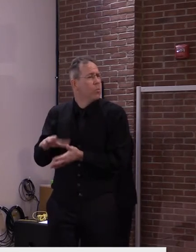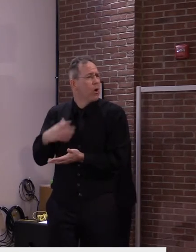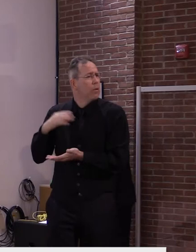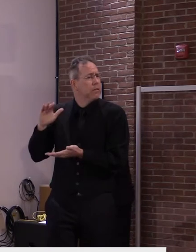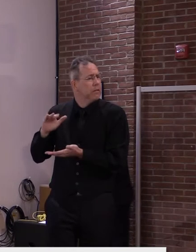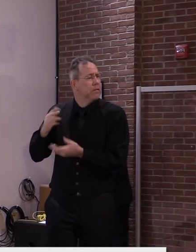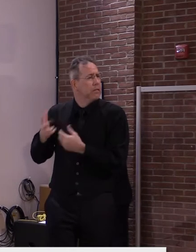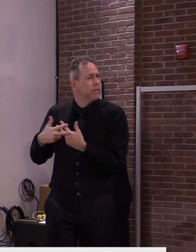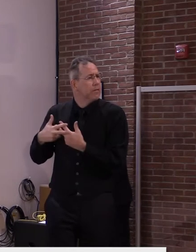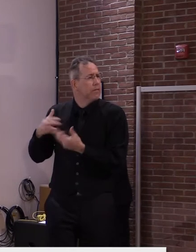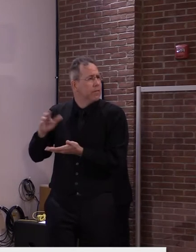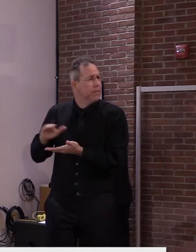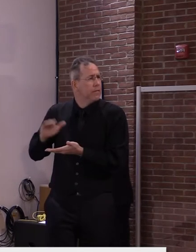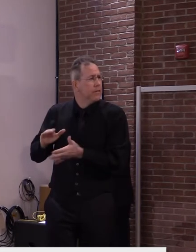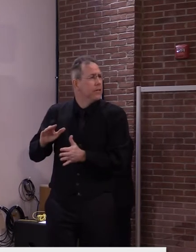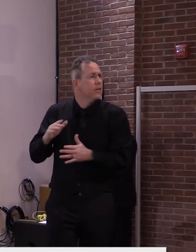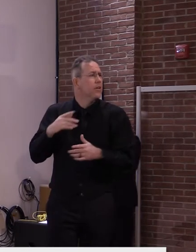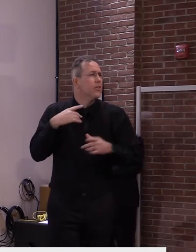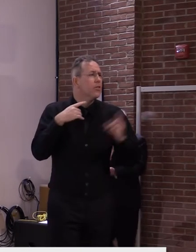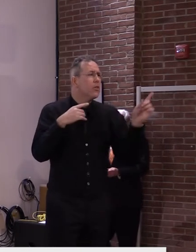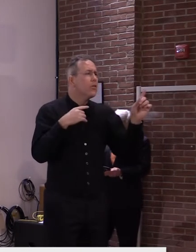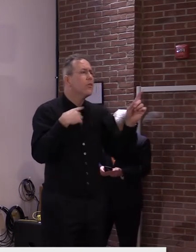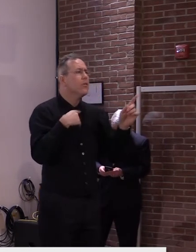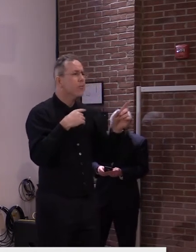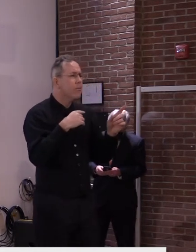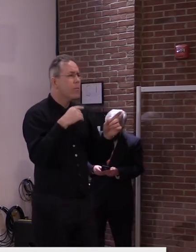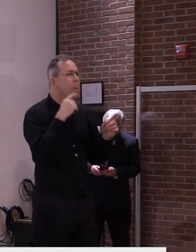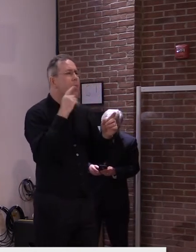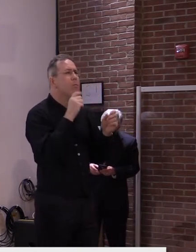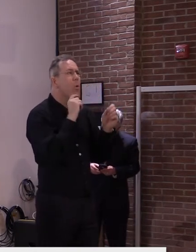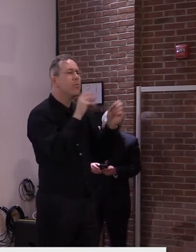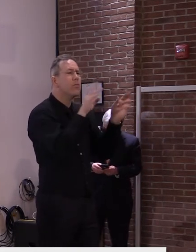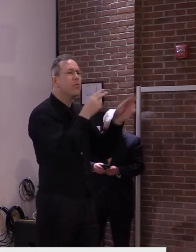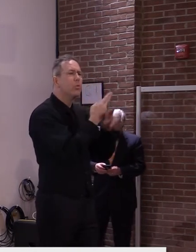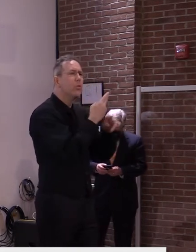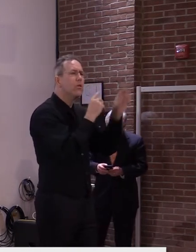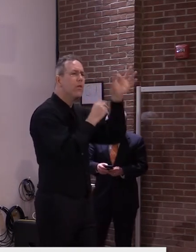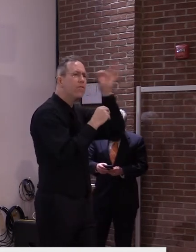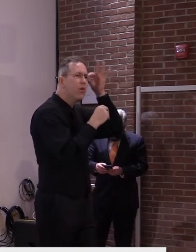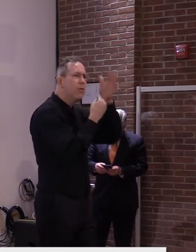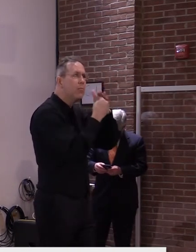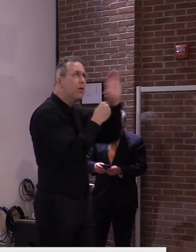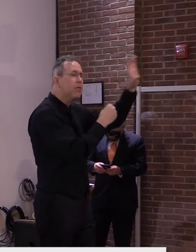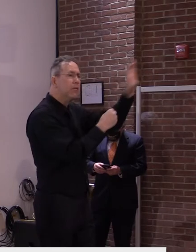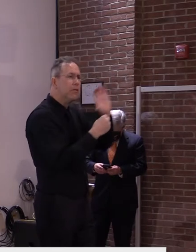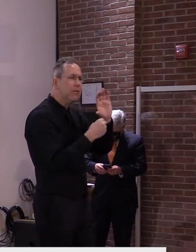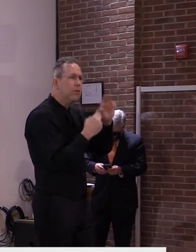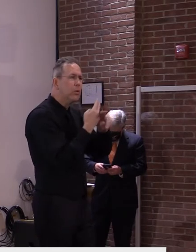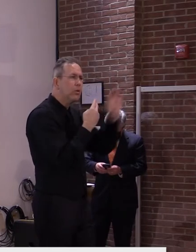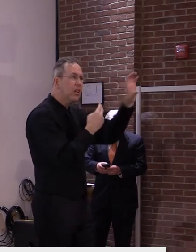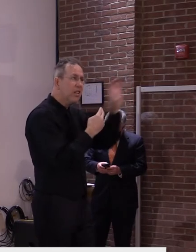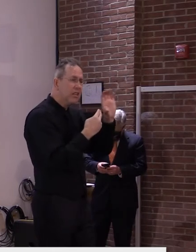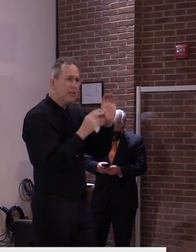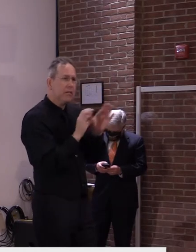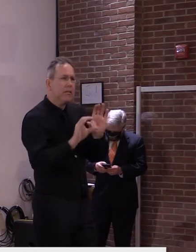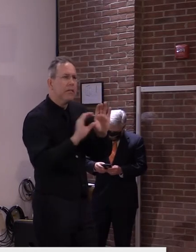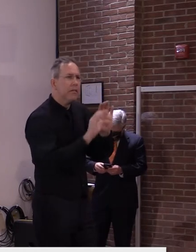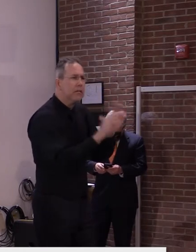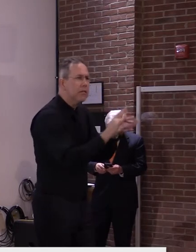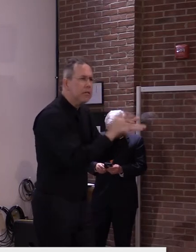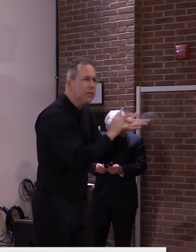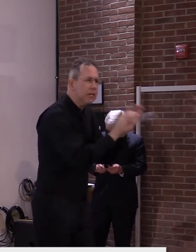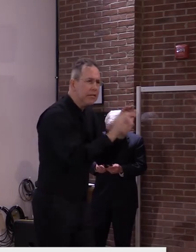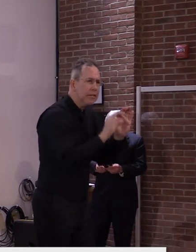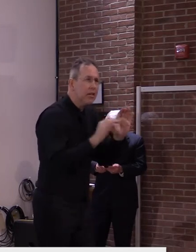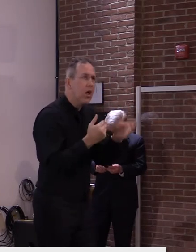all the federal stimulus money, that's why we're in the situation, a positive situation we're in right now. But that may not be